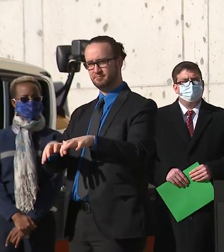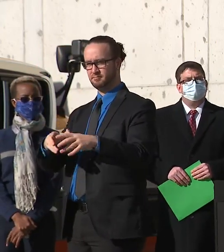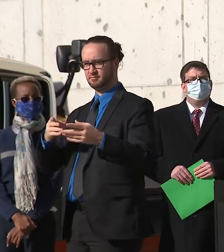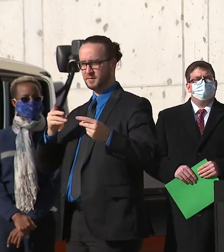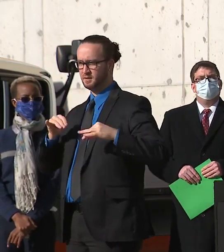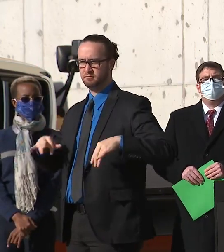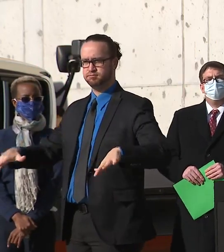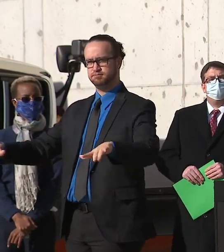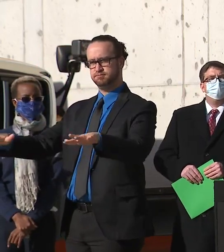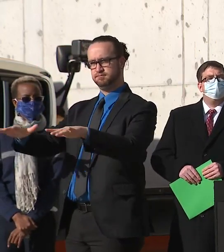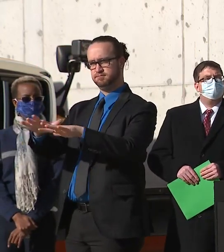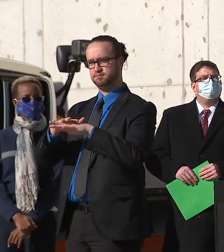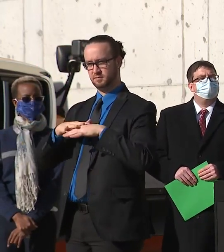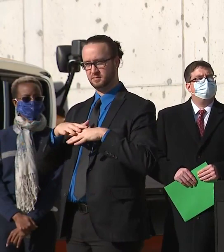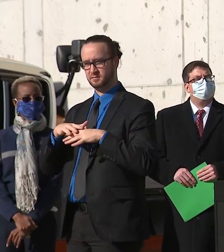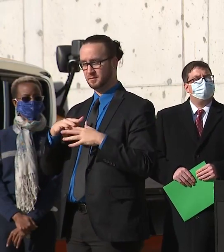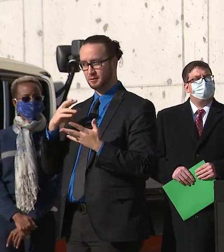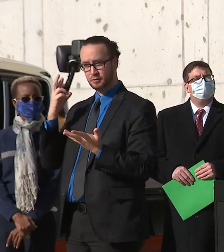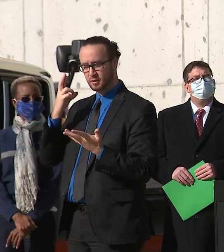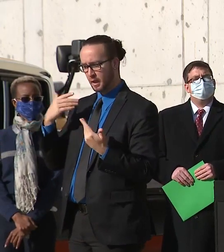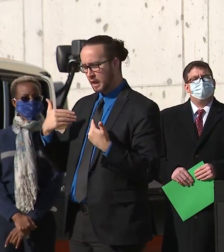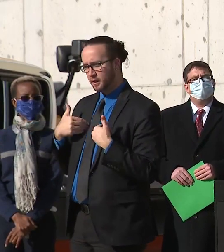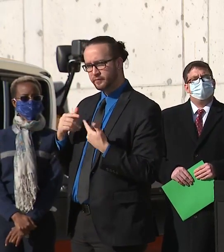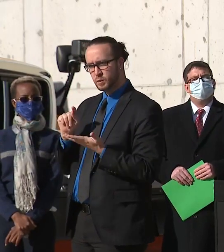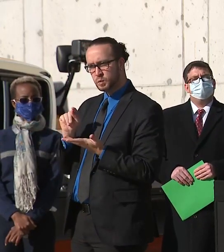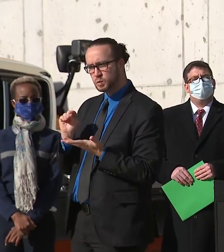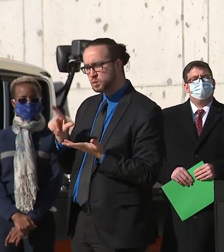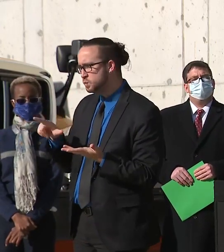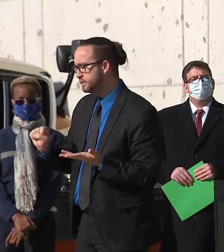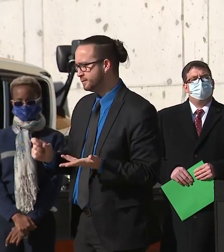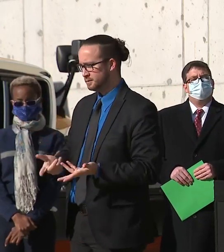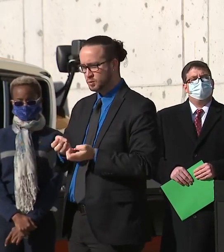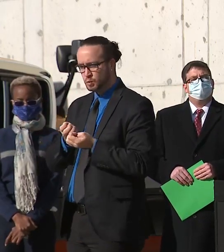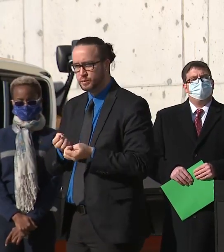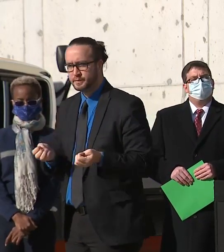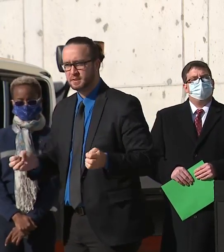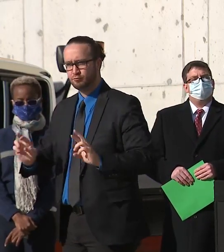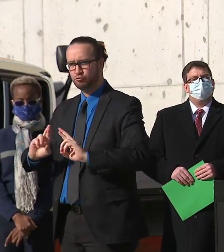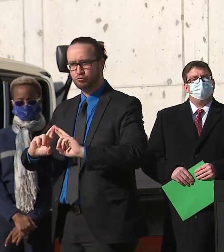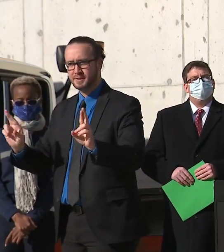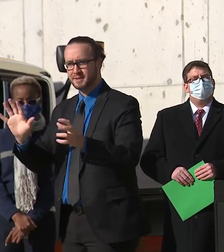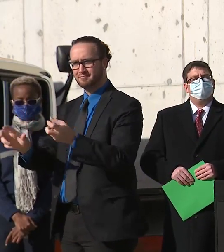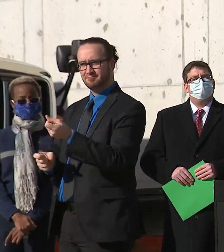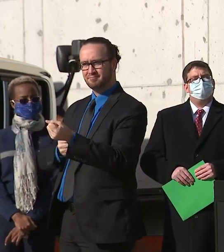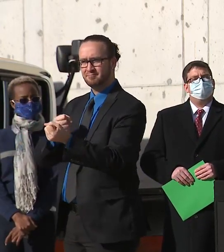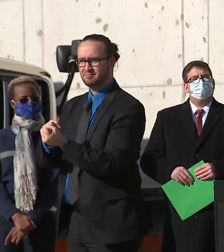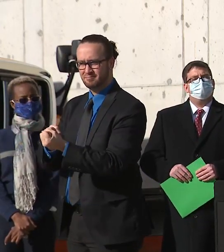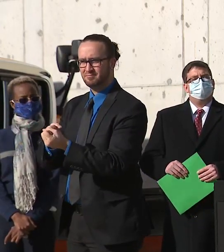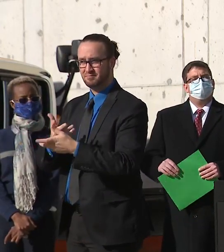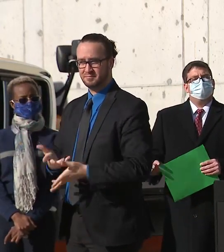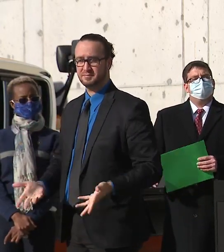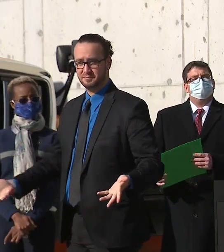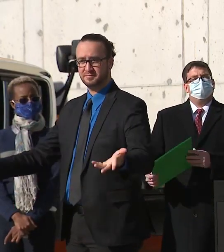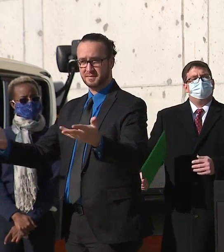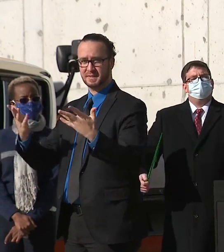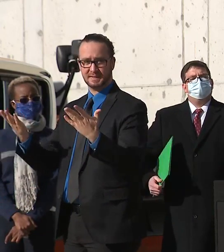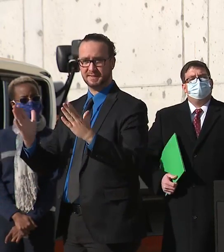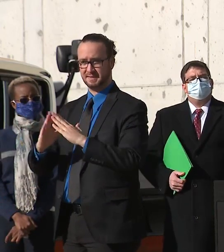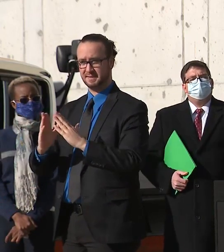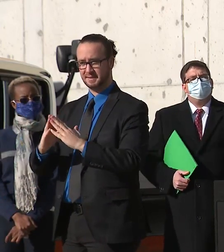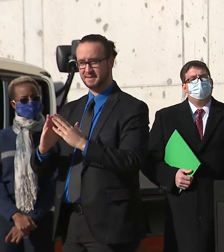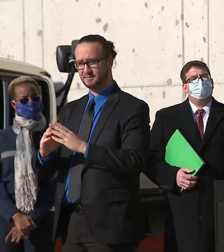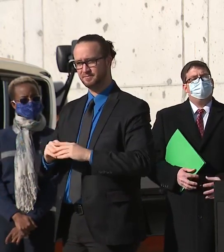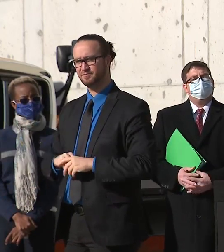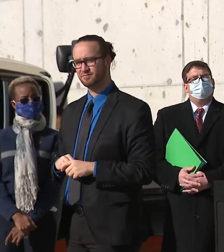necessary to effectively execute our snow program. Just like many of you, we are operating differently this year. We